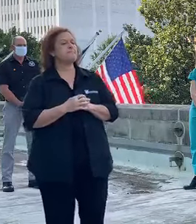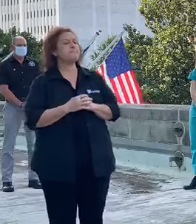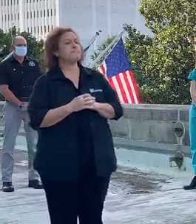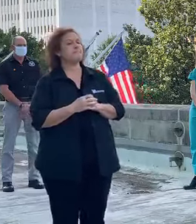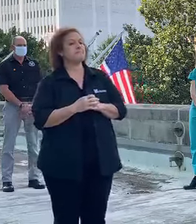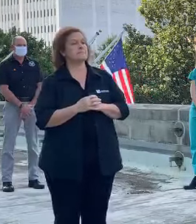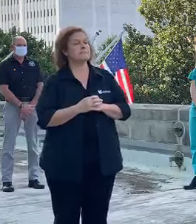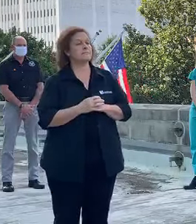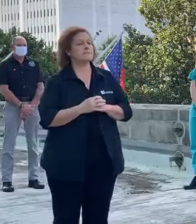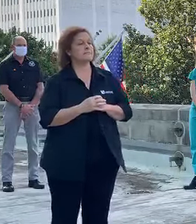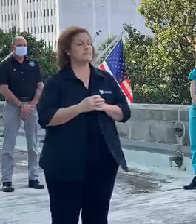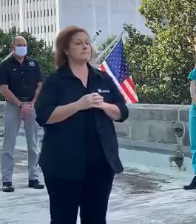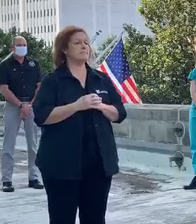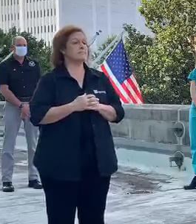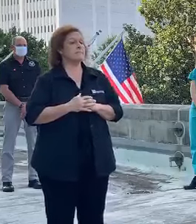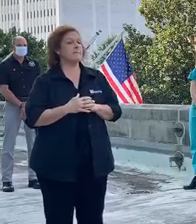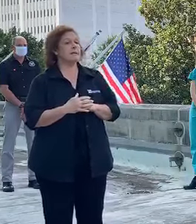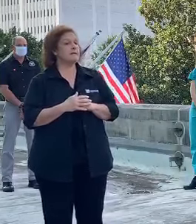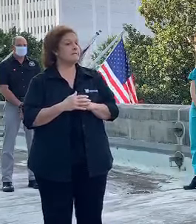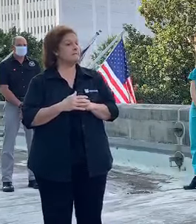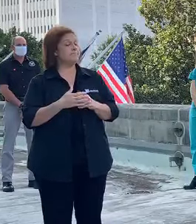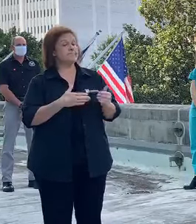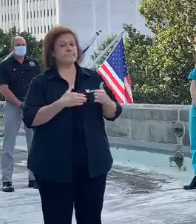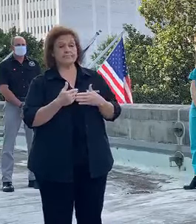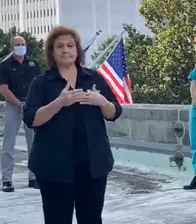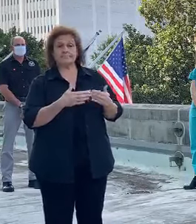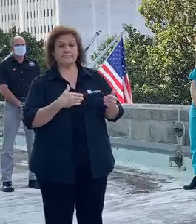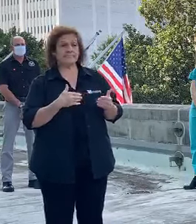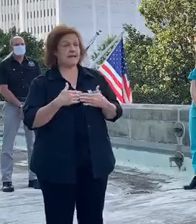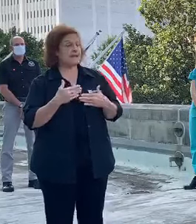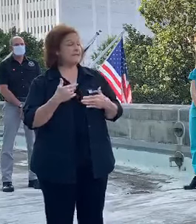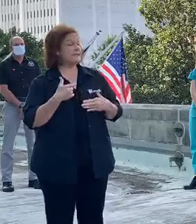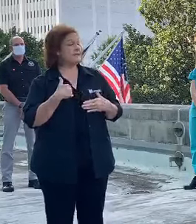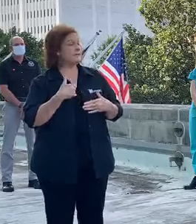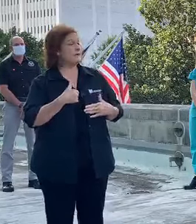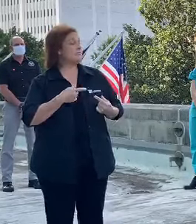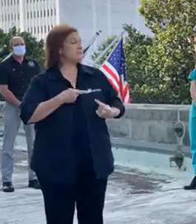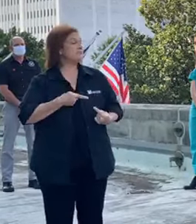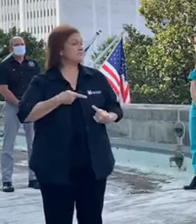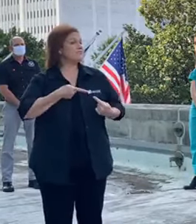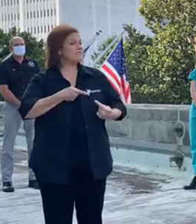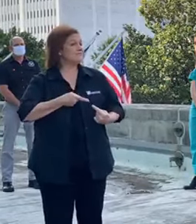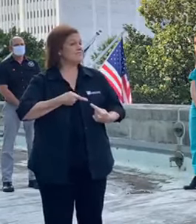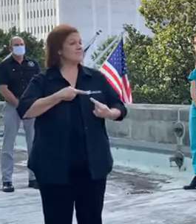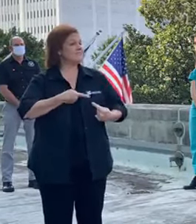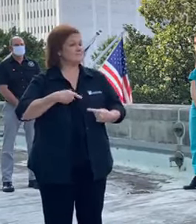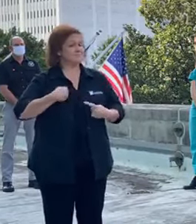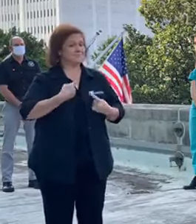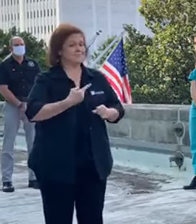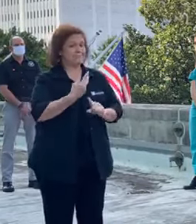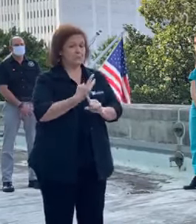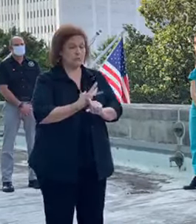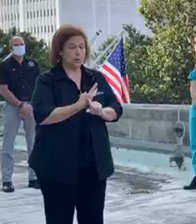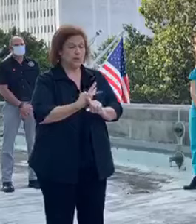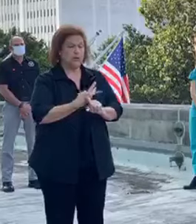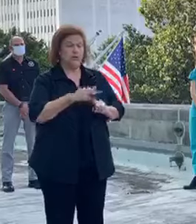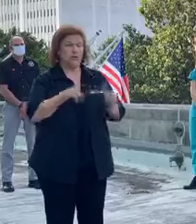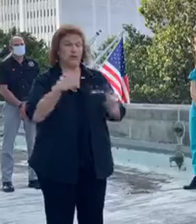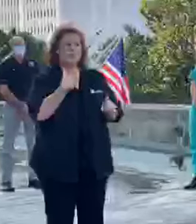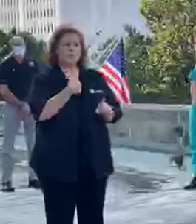And although we have made it through these months and weeks, it's been because of, again, our ability to trust